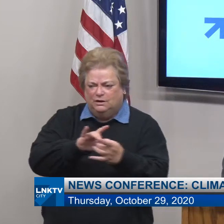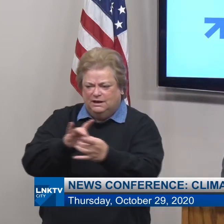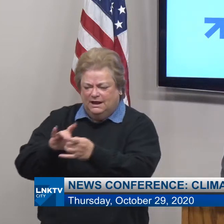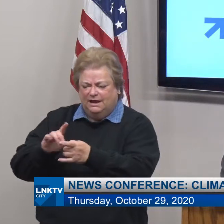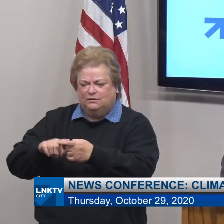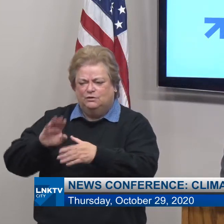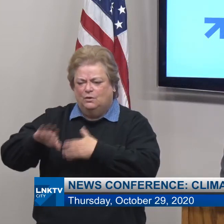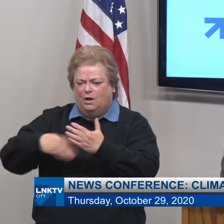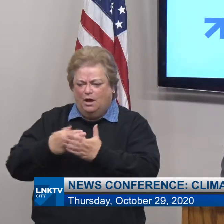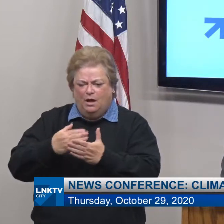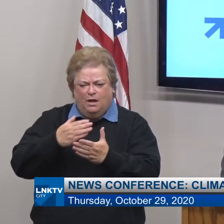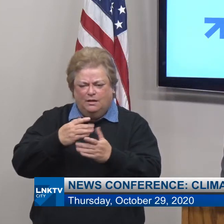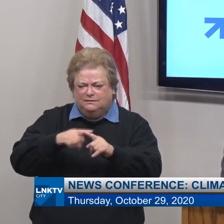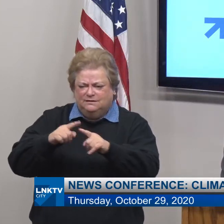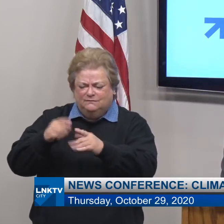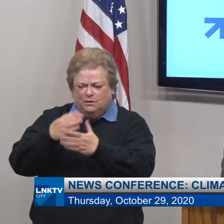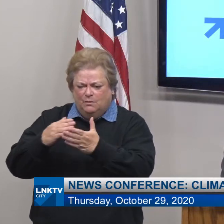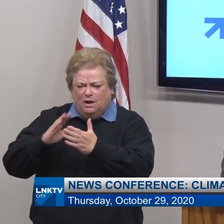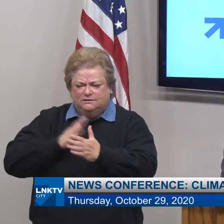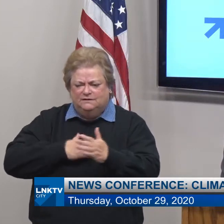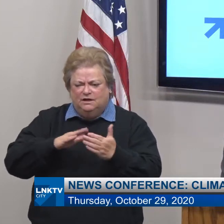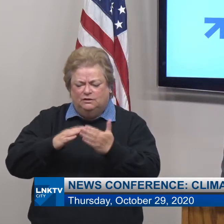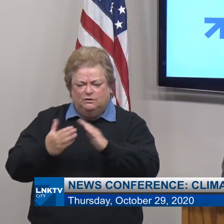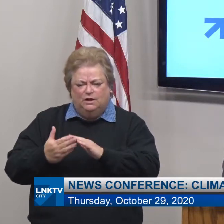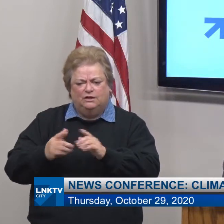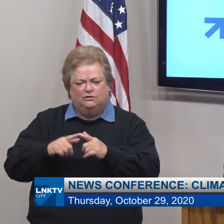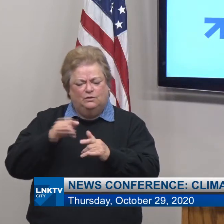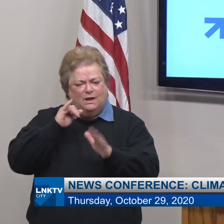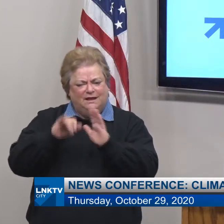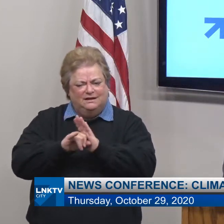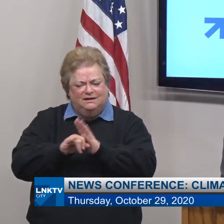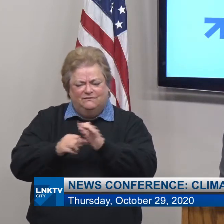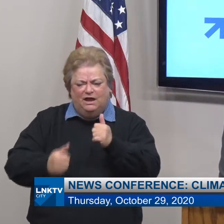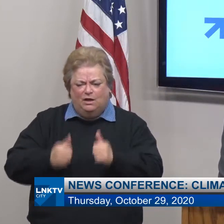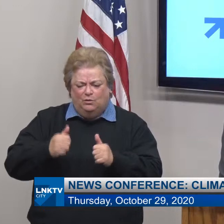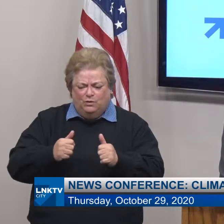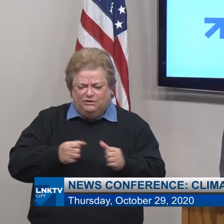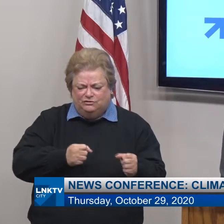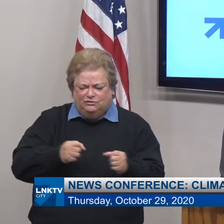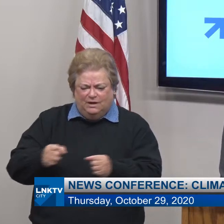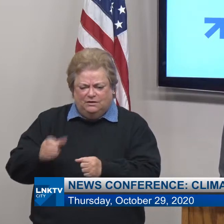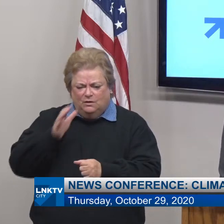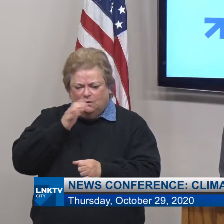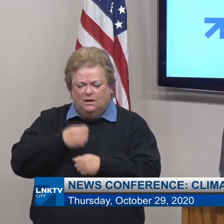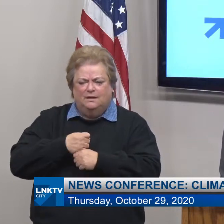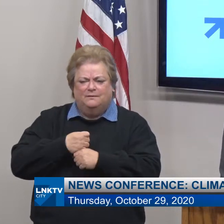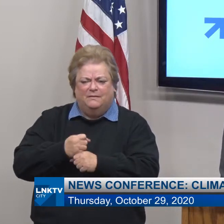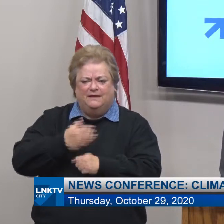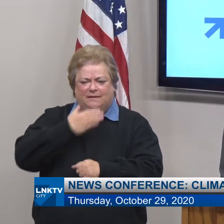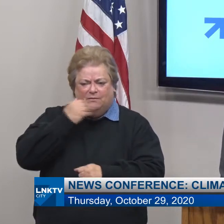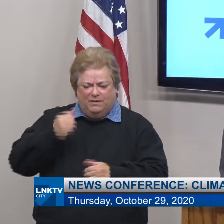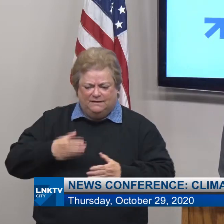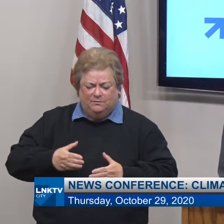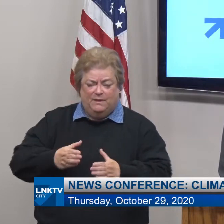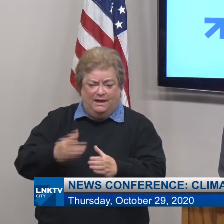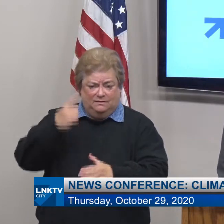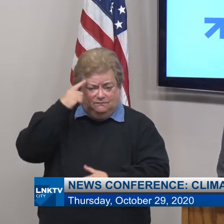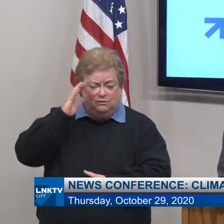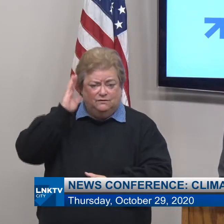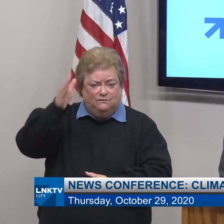sectors of our community and discuss which of the many strategies contained in the plan will help create Lincoln's best path to the